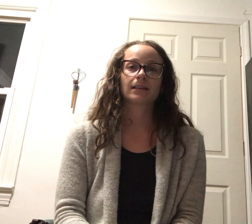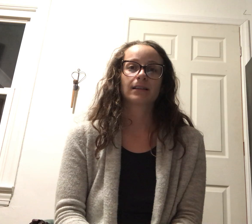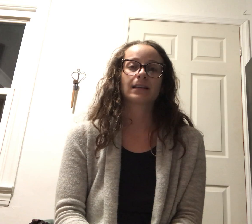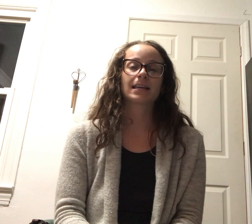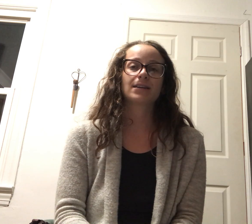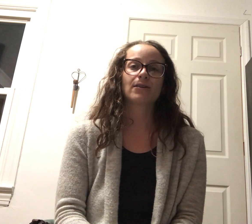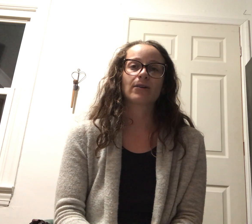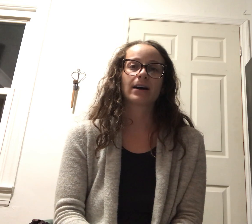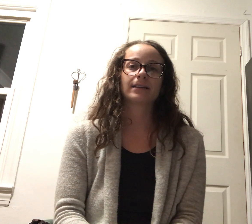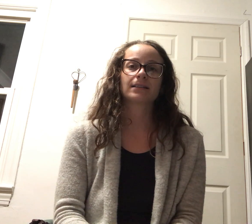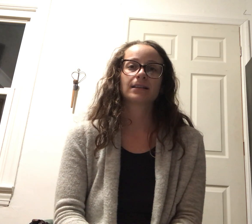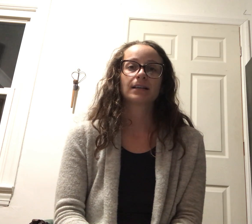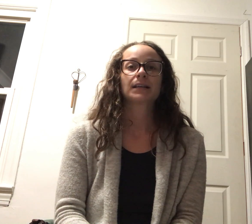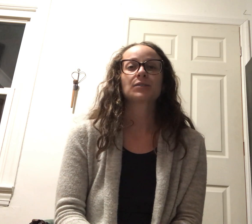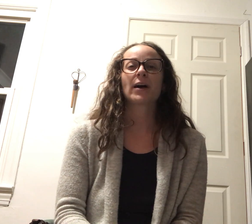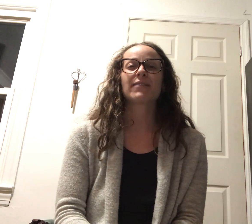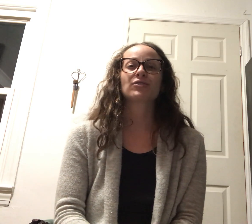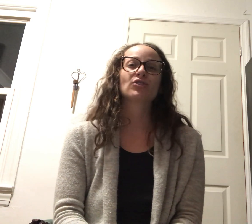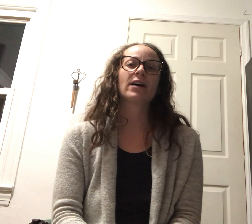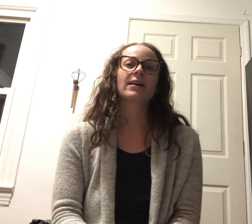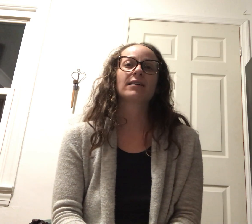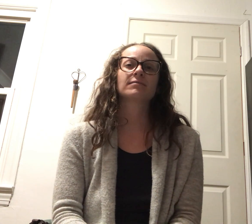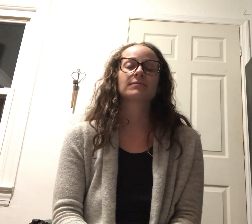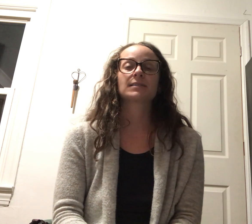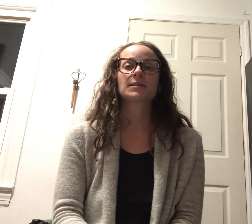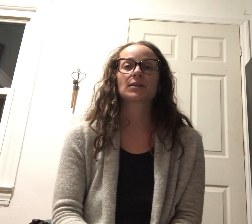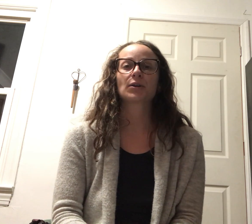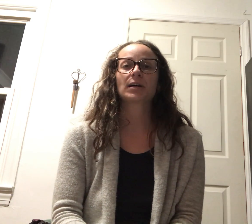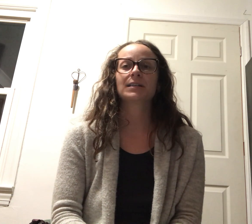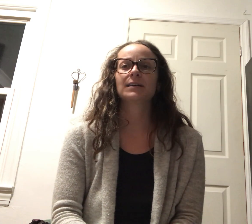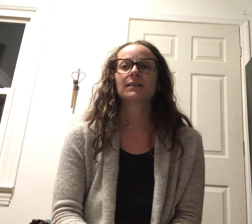The keto kind. So I have to try that. It sounds like a good idea.